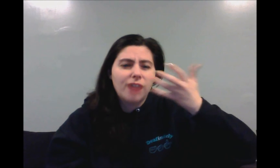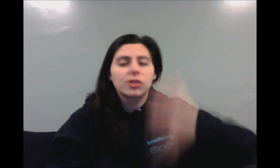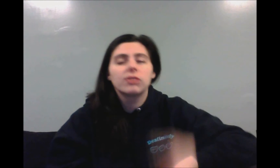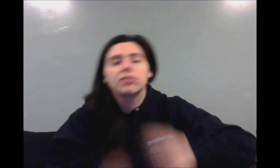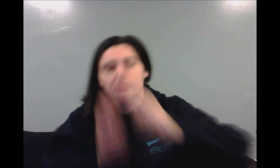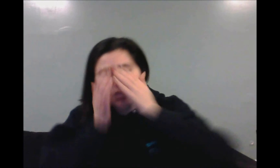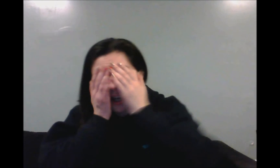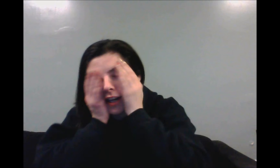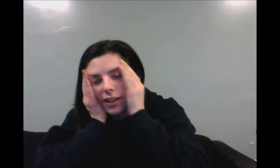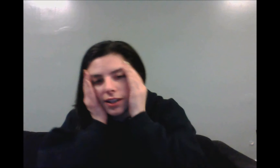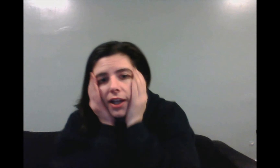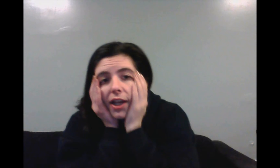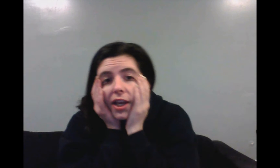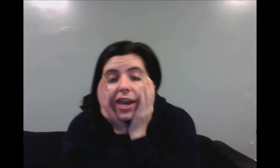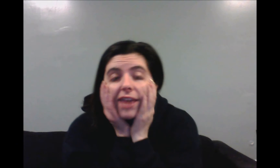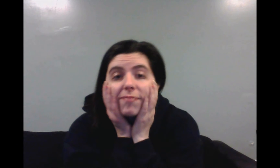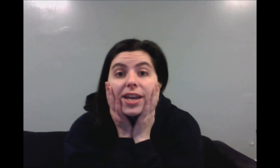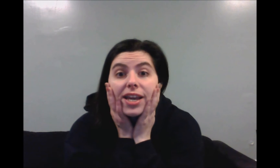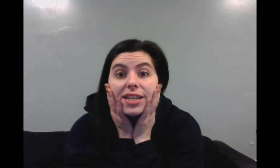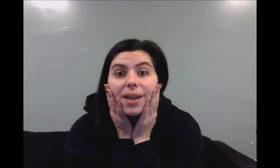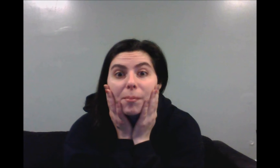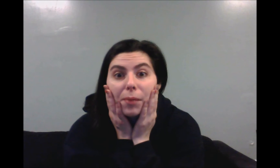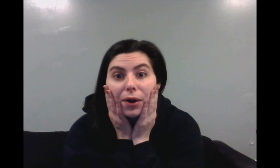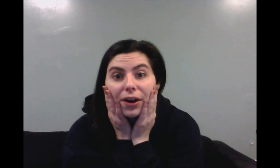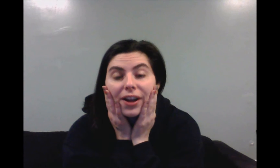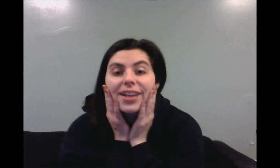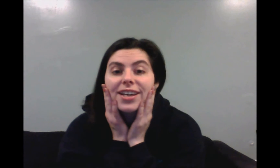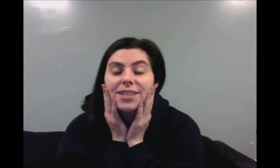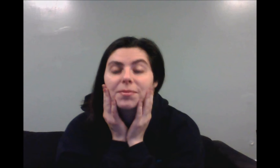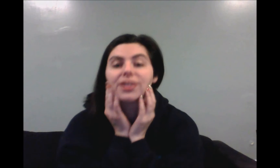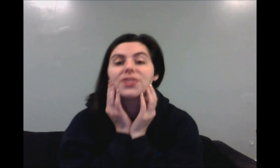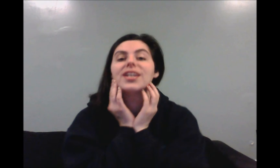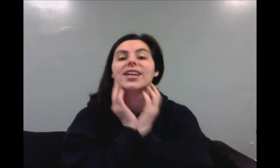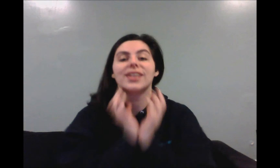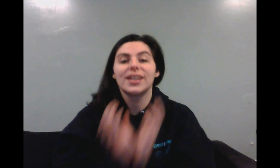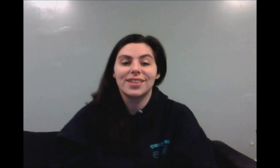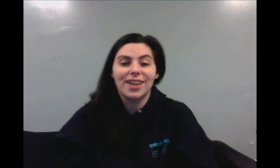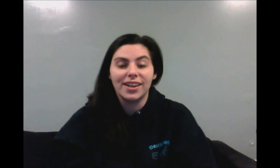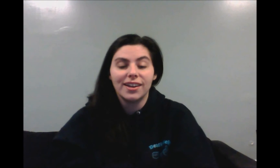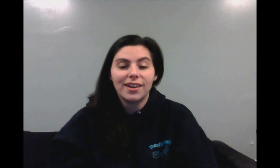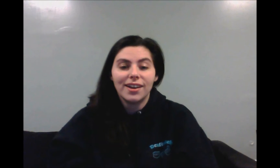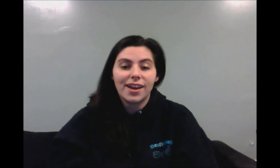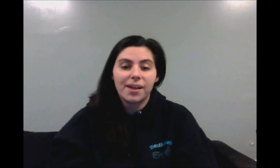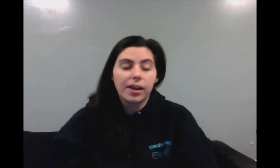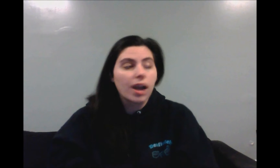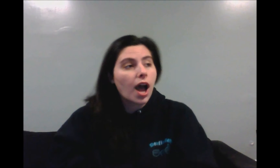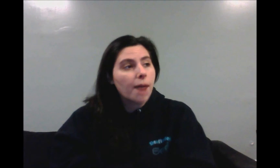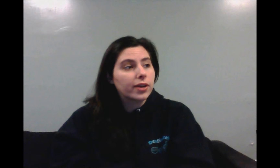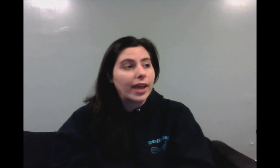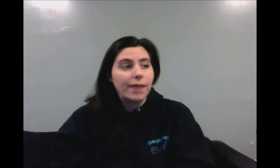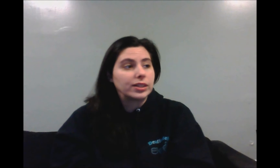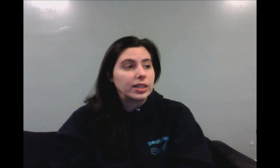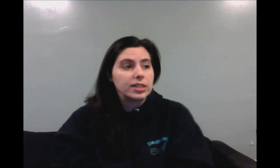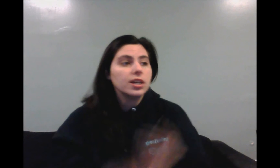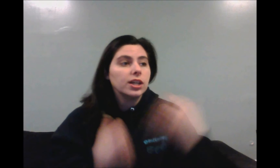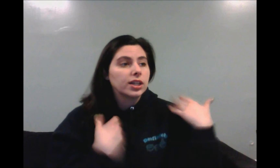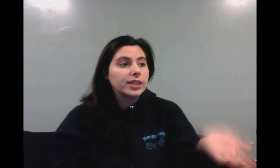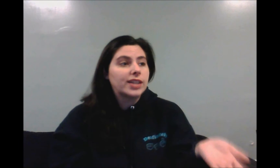Oh god, gave me his number, kissed me on the cheek at the end of the night, and I'm like, I'm okay with this.